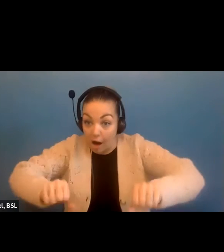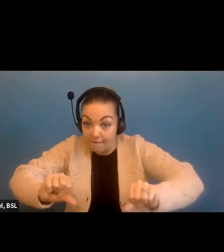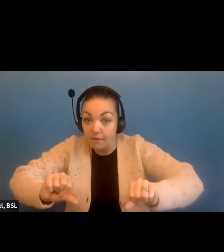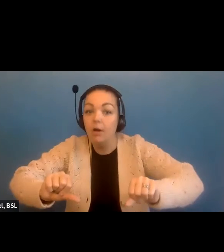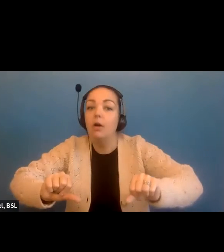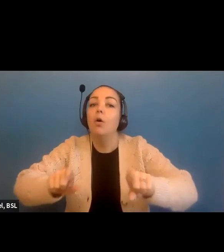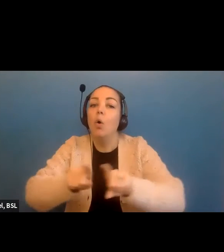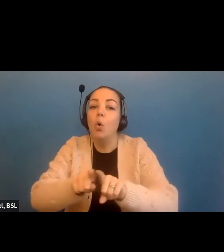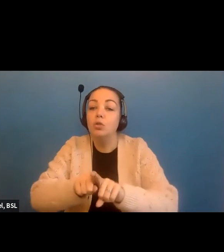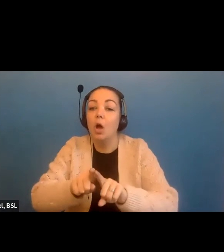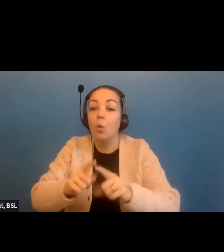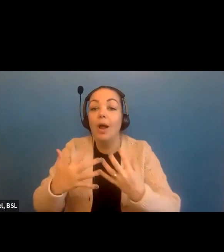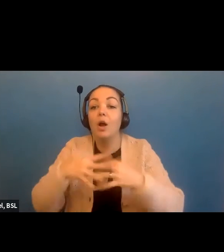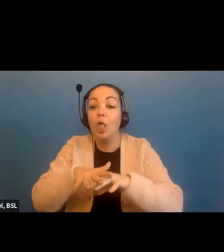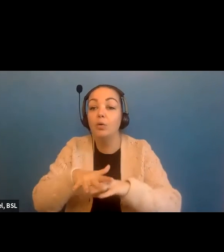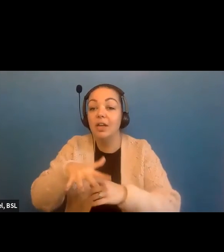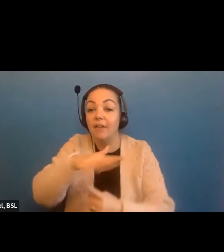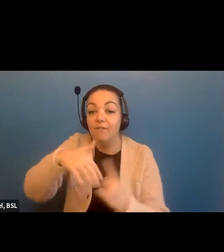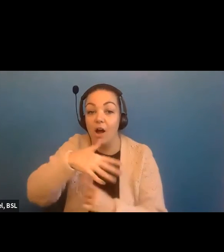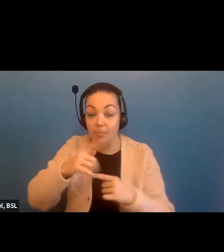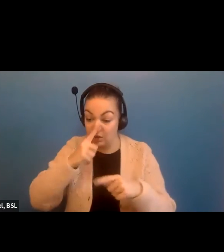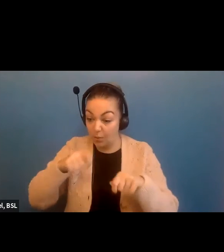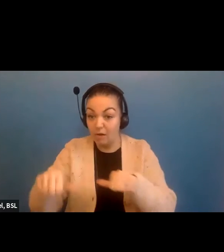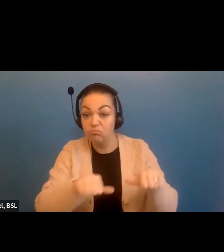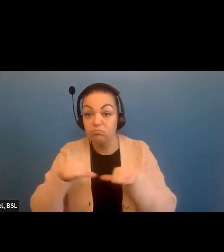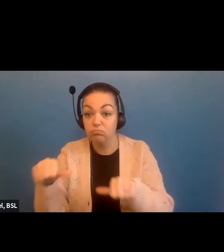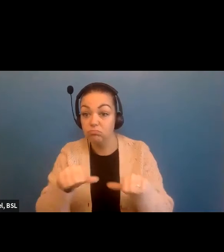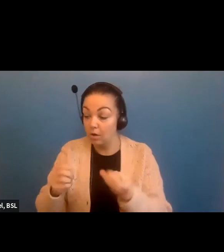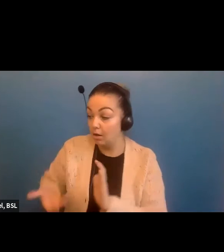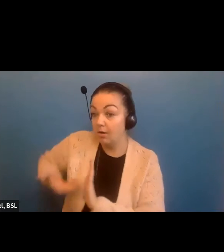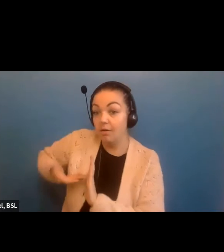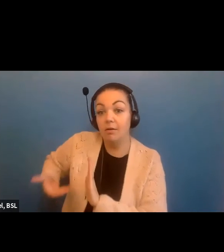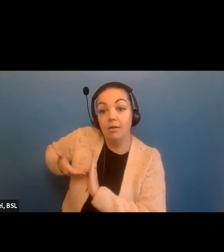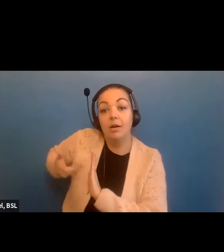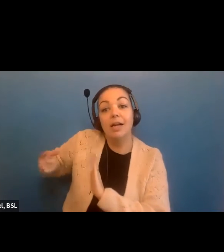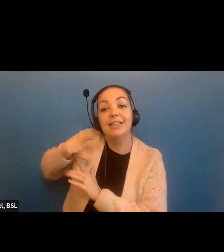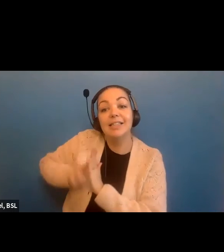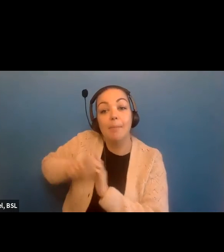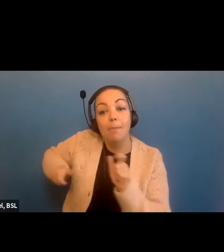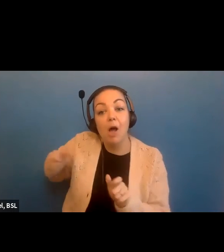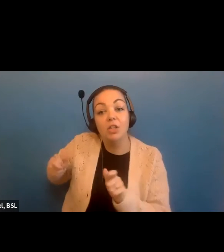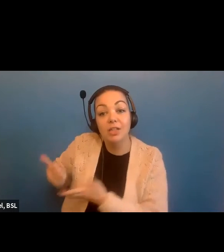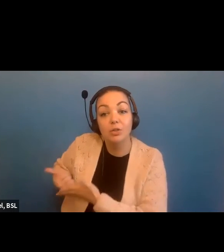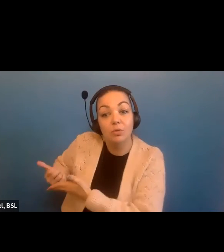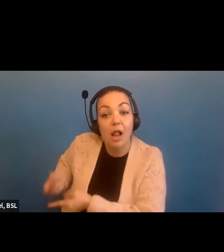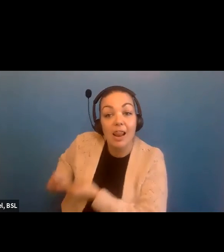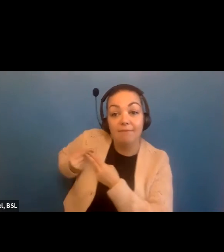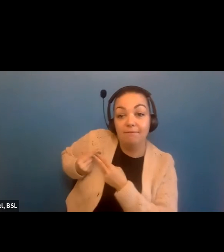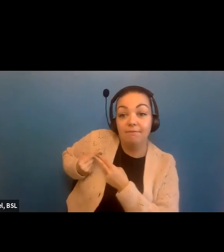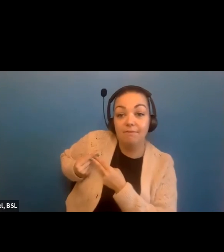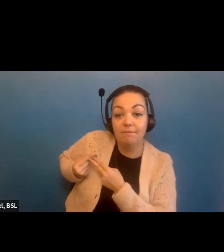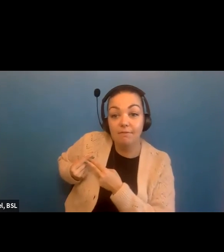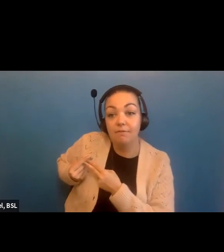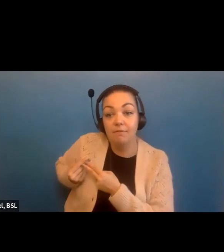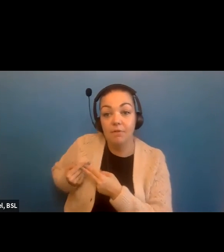inclusive environment system that allowing them to take more persons with disabilities into the accessibility. So last words,